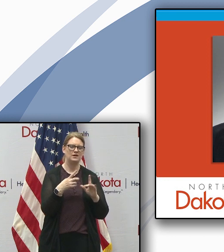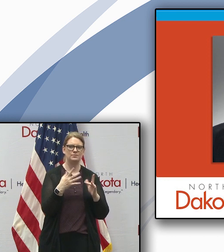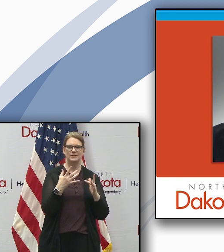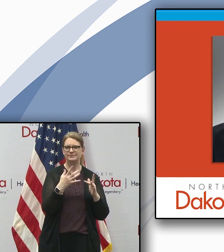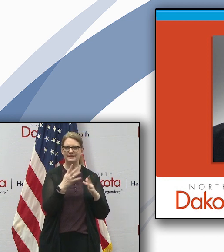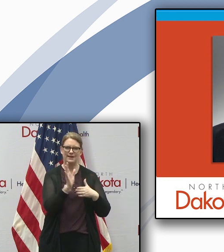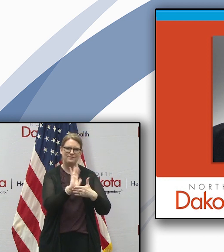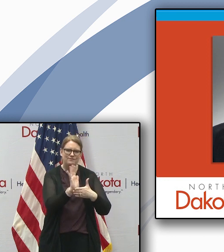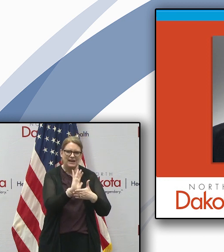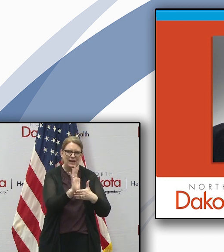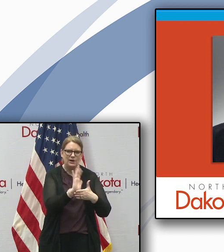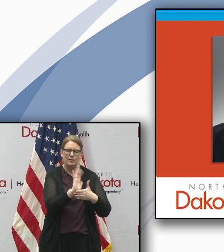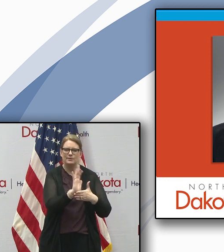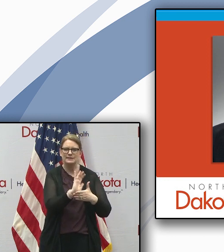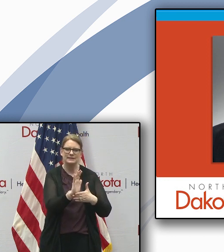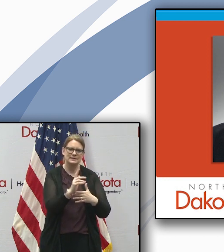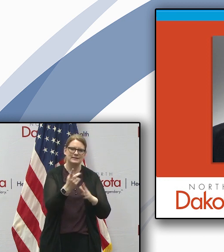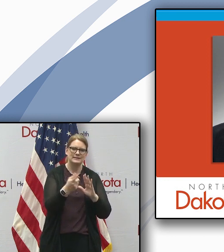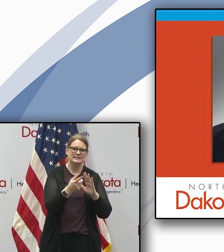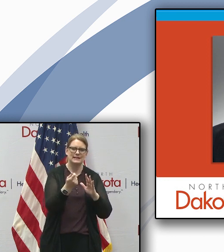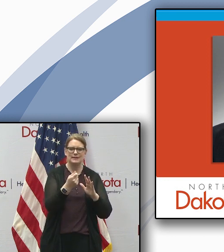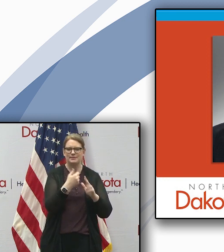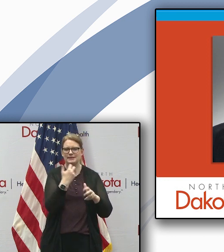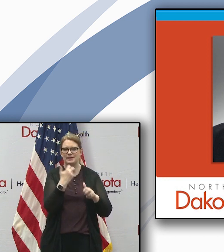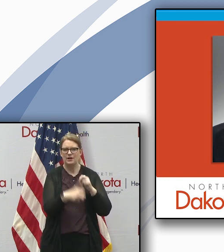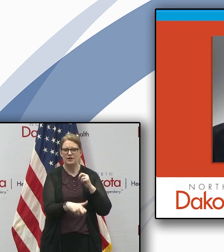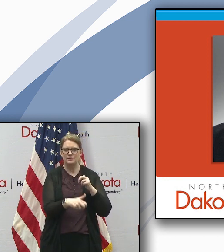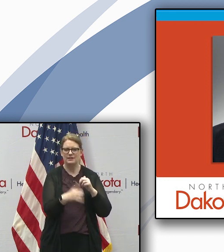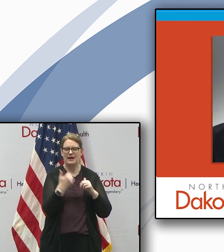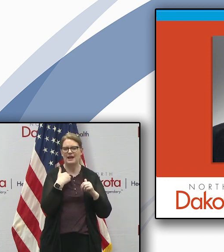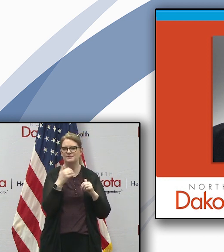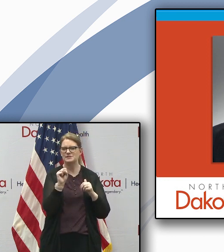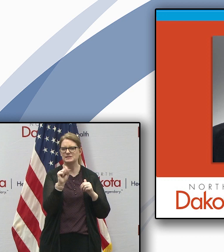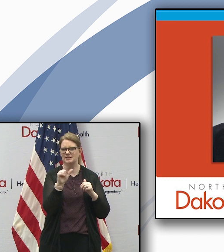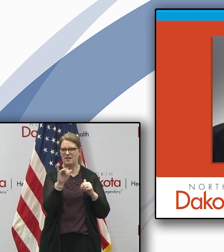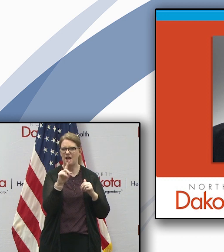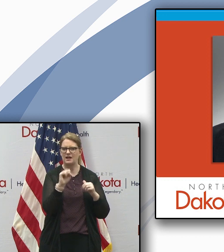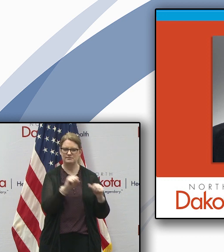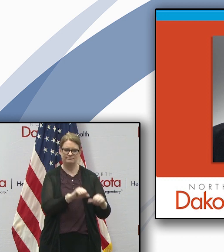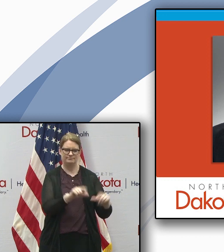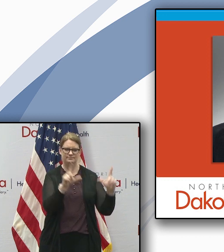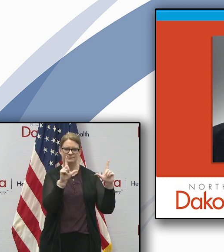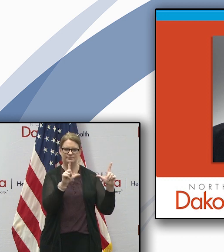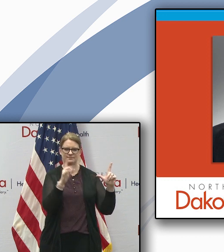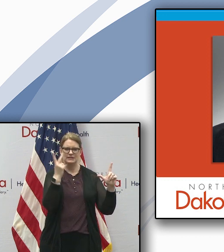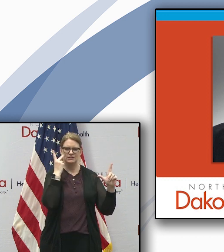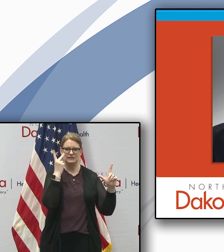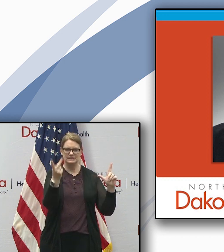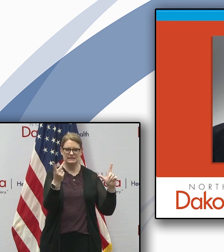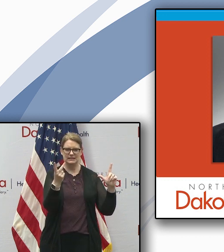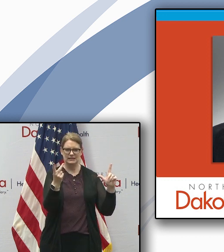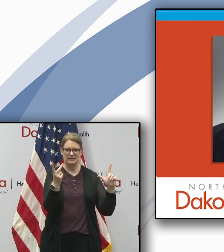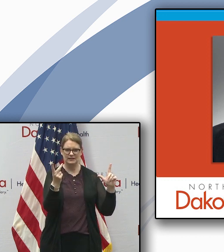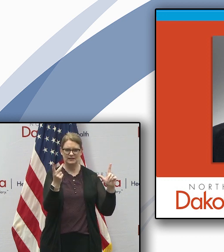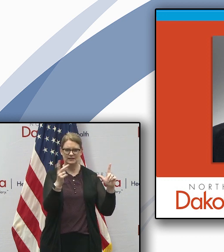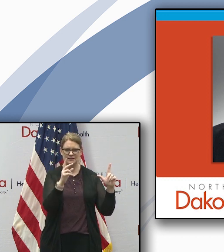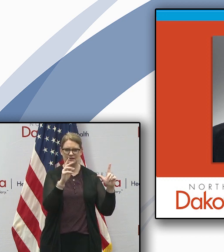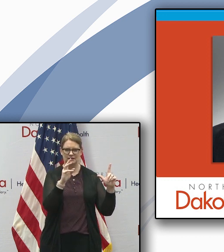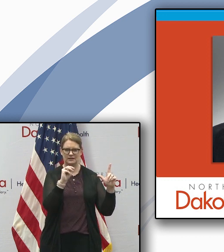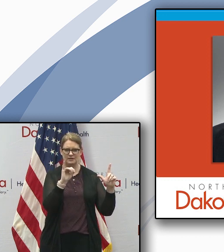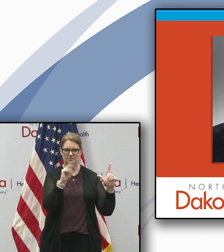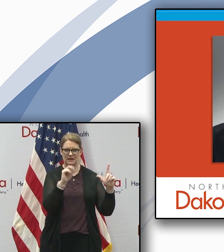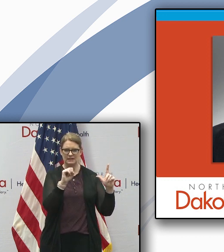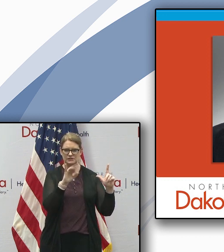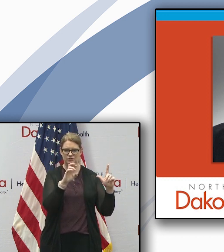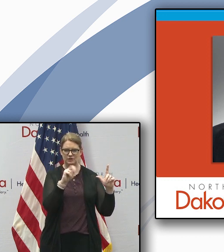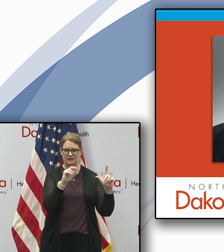a little difficult to do a live demo. So I've got just some slideware here. And so you can see a screenshot of the main screen of the app. So once you go